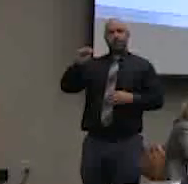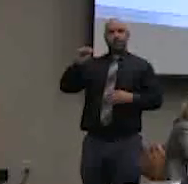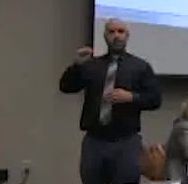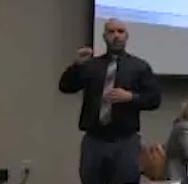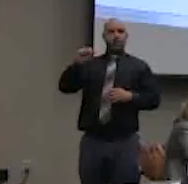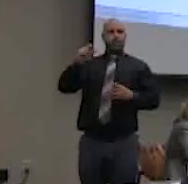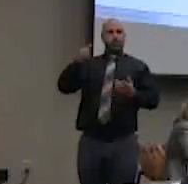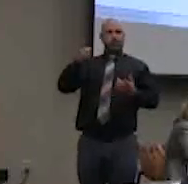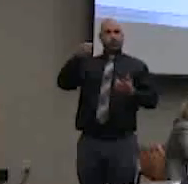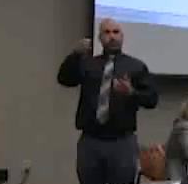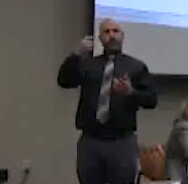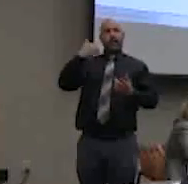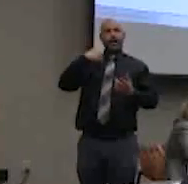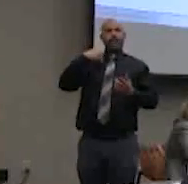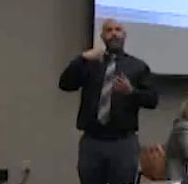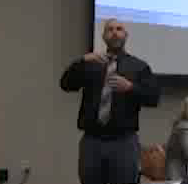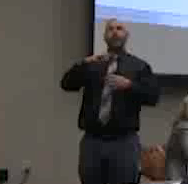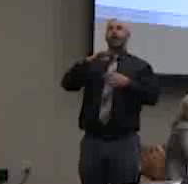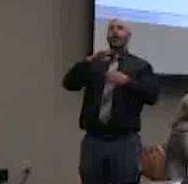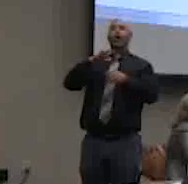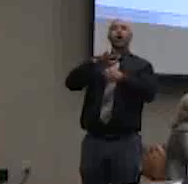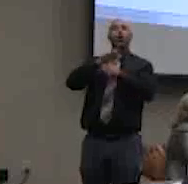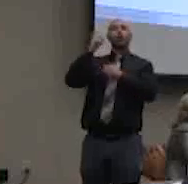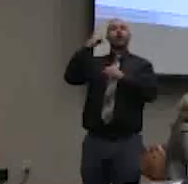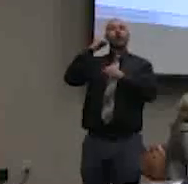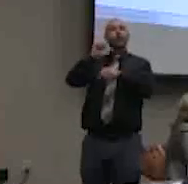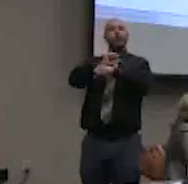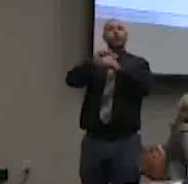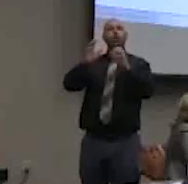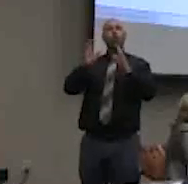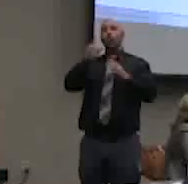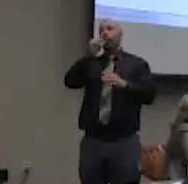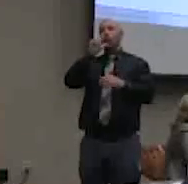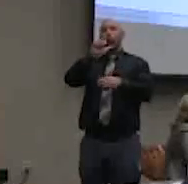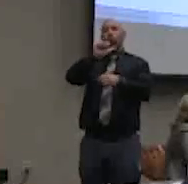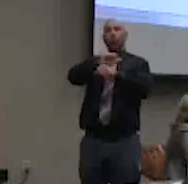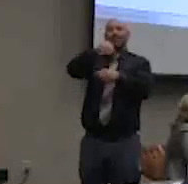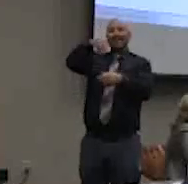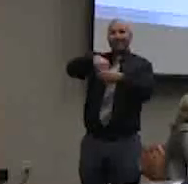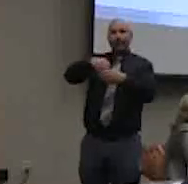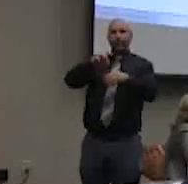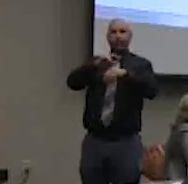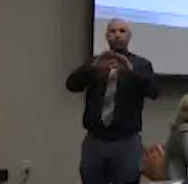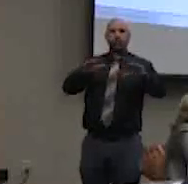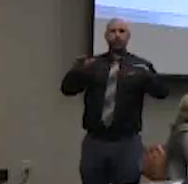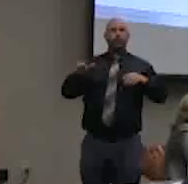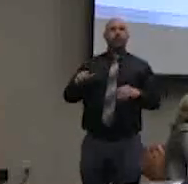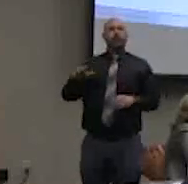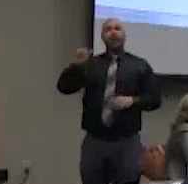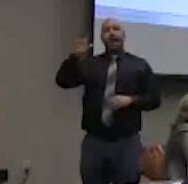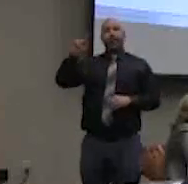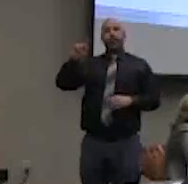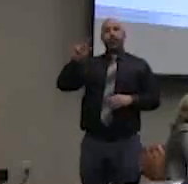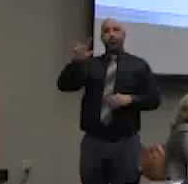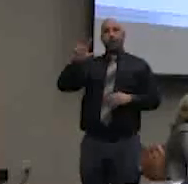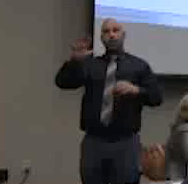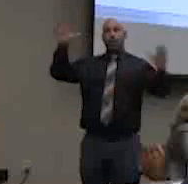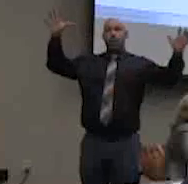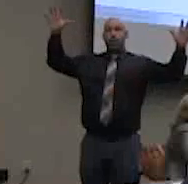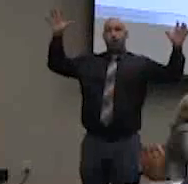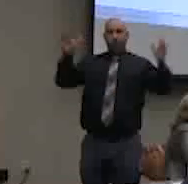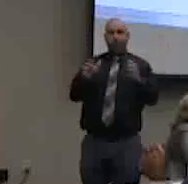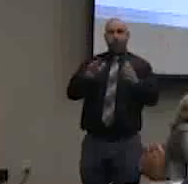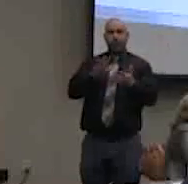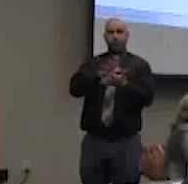a municipal employee who works in early childhood in Natchitoches. With Act 3 and moving all these entities together, the school board became the lead agency in